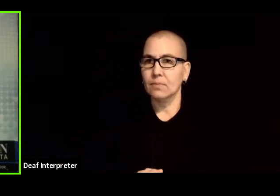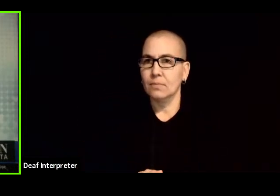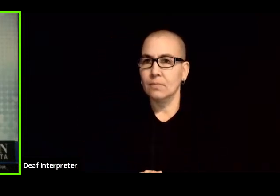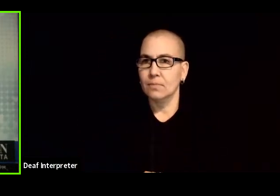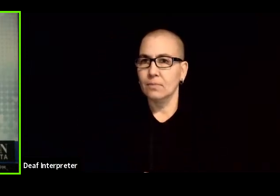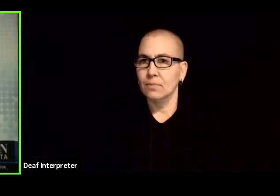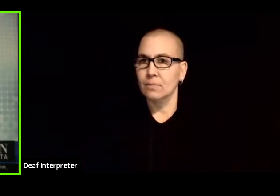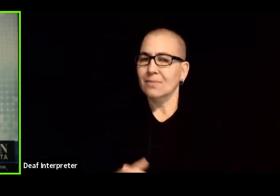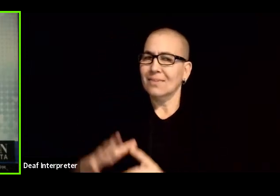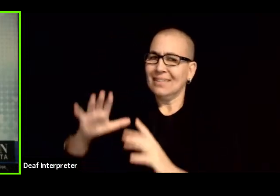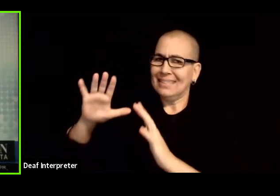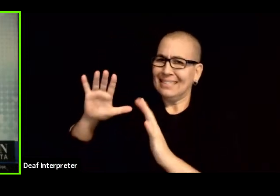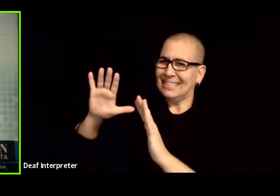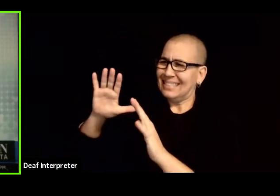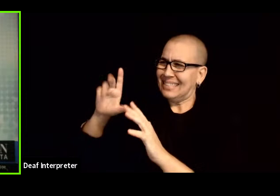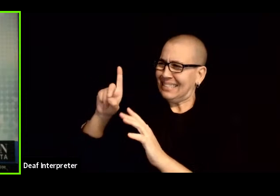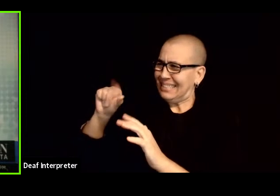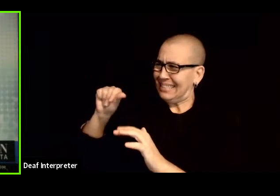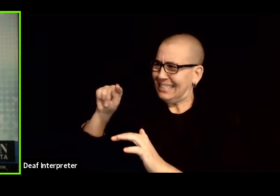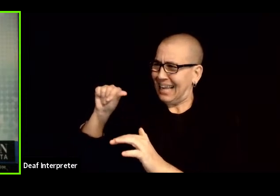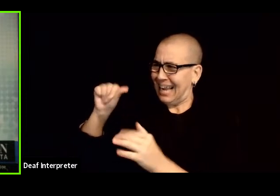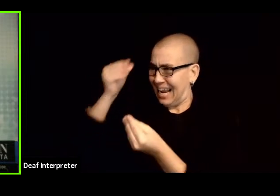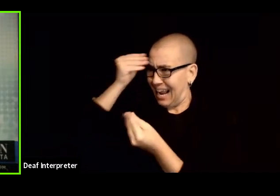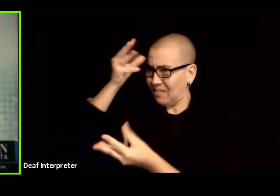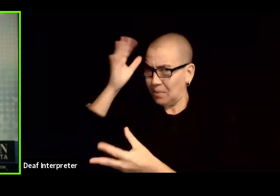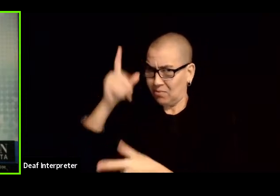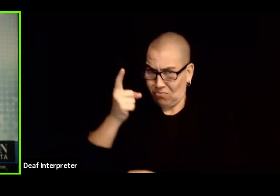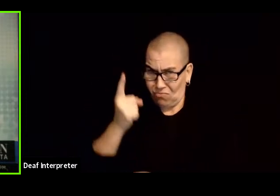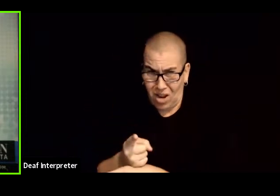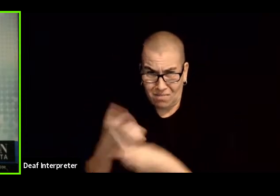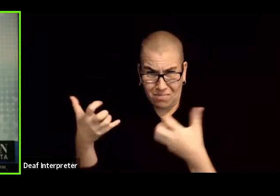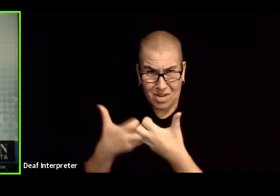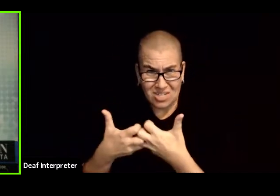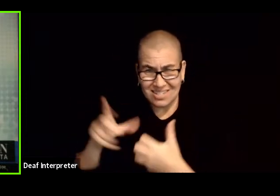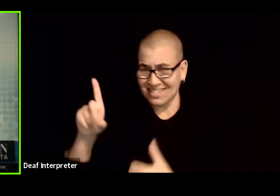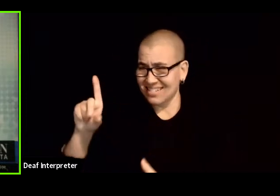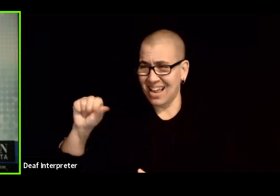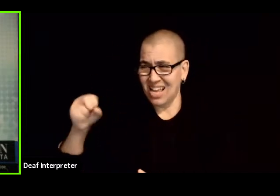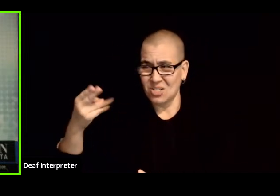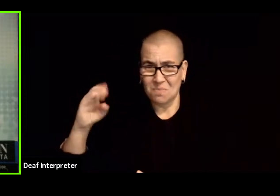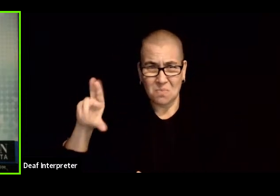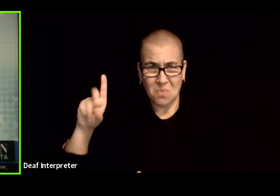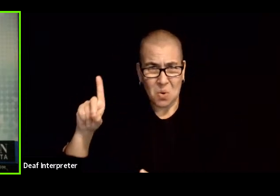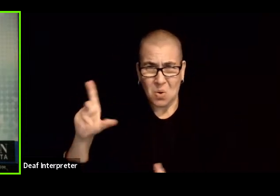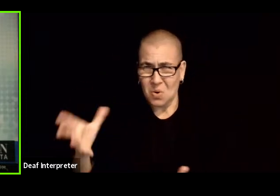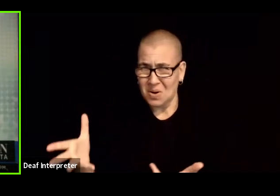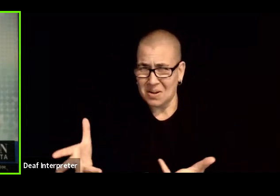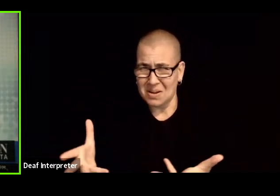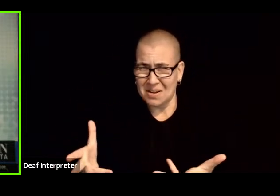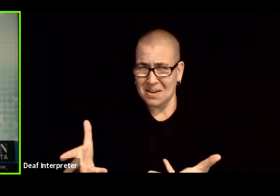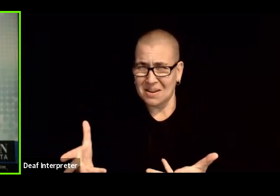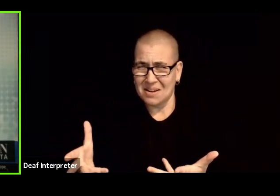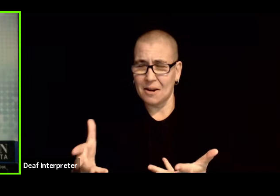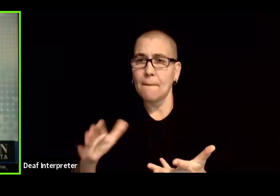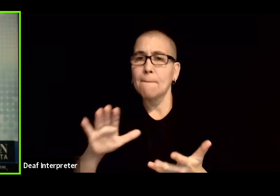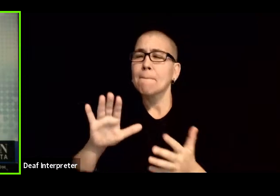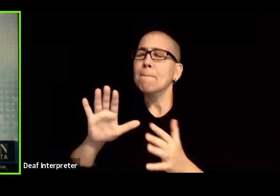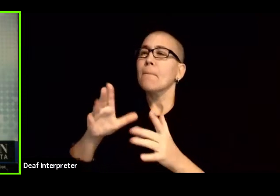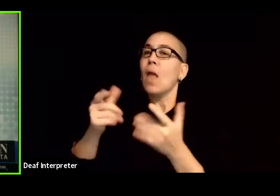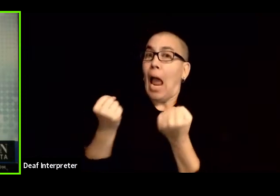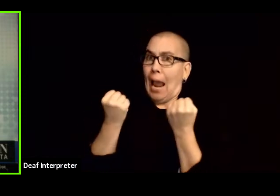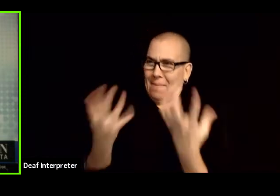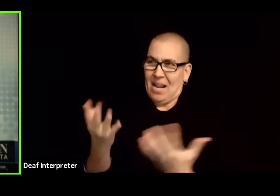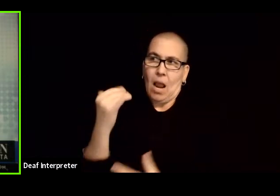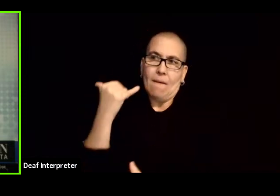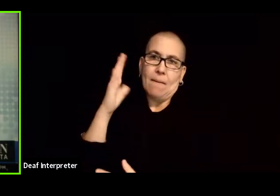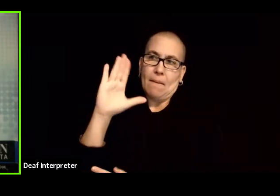jump in numbers. Also, the number of available ICU beds increased, and so I'm wondering if hospitals are flipping more